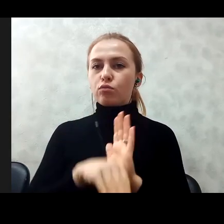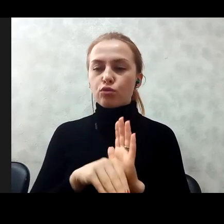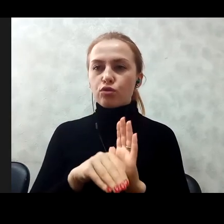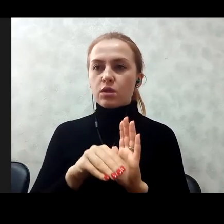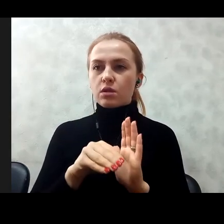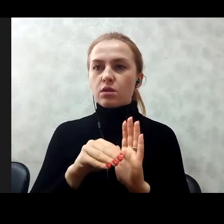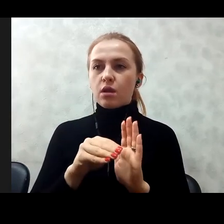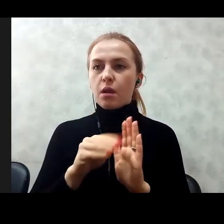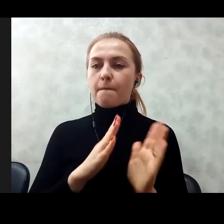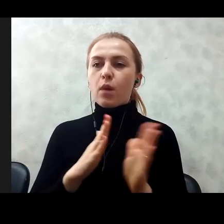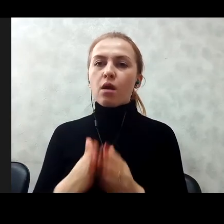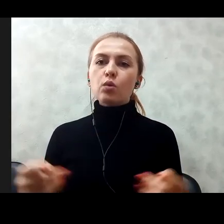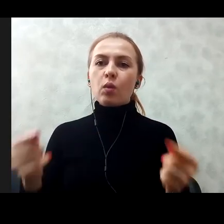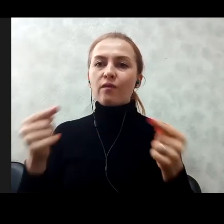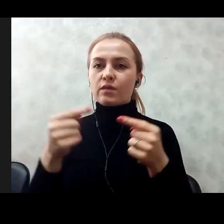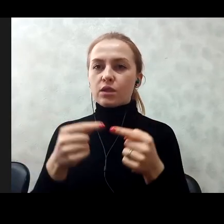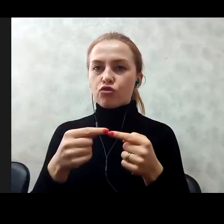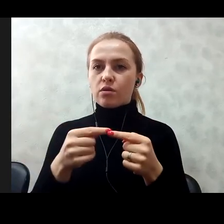gender quotas and